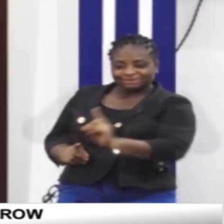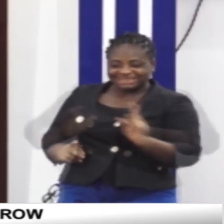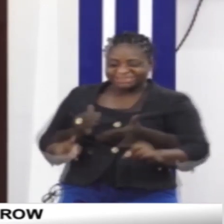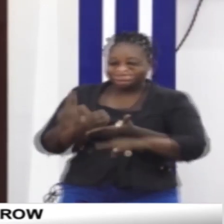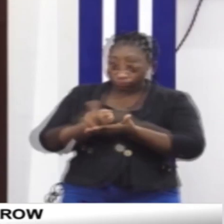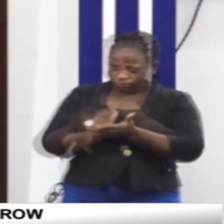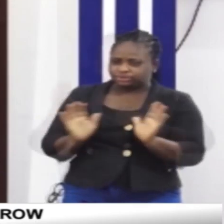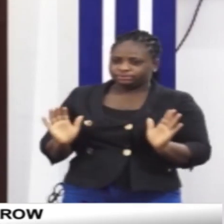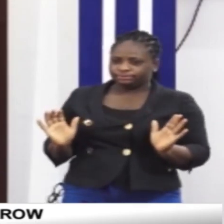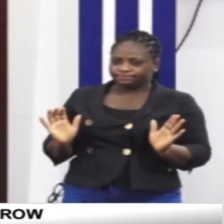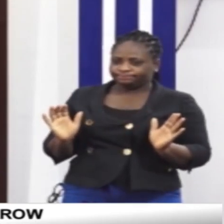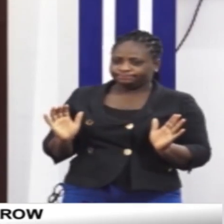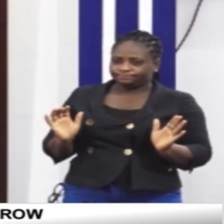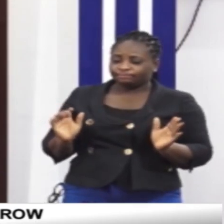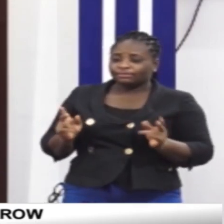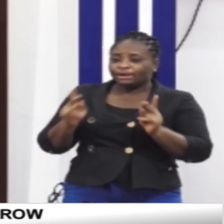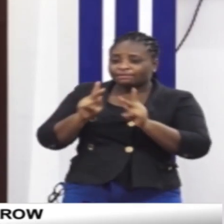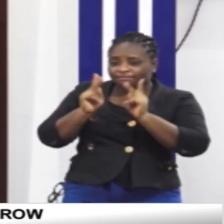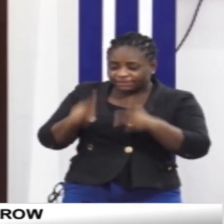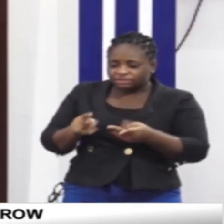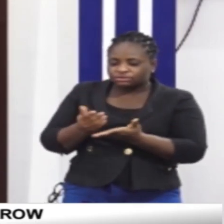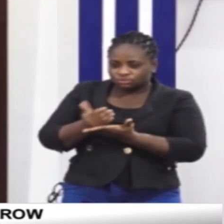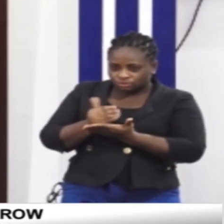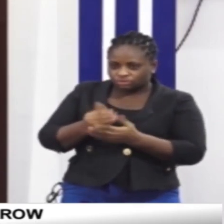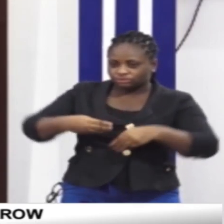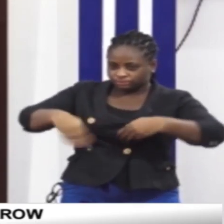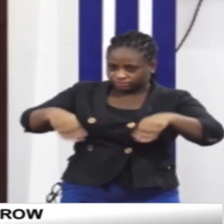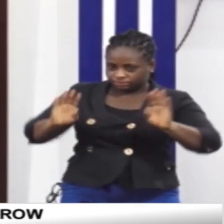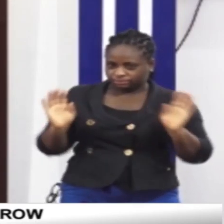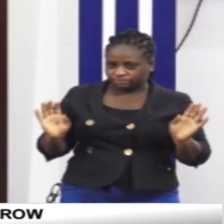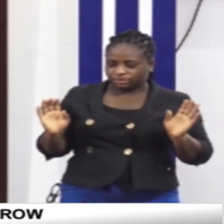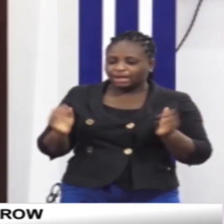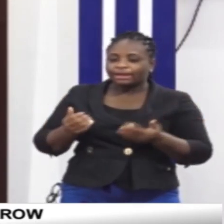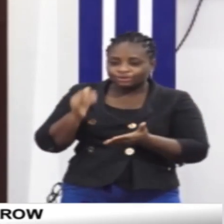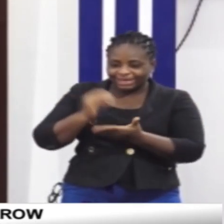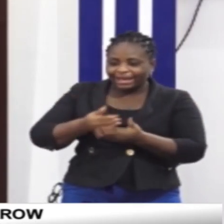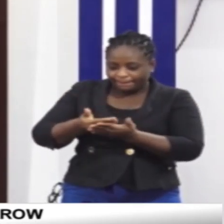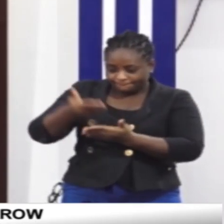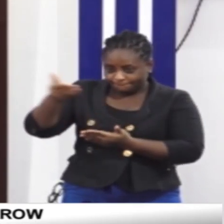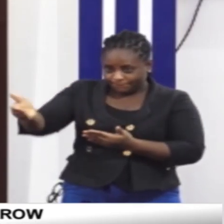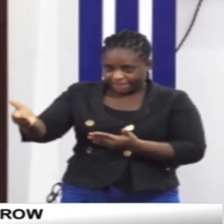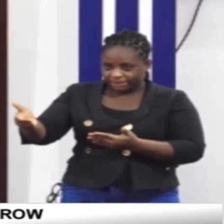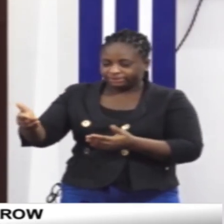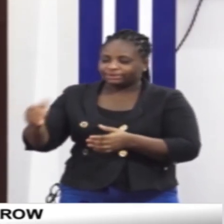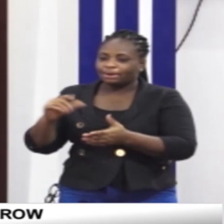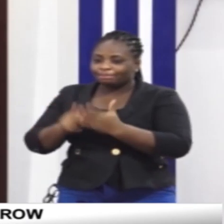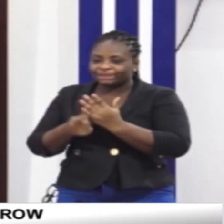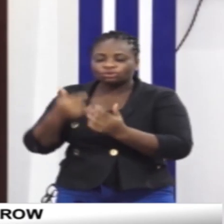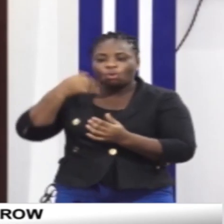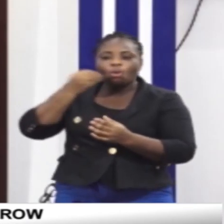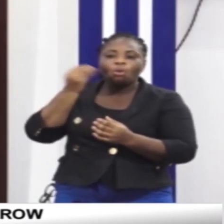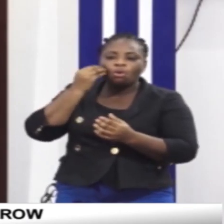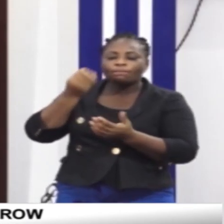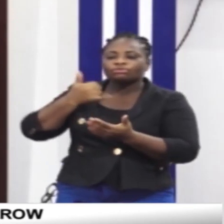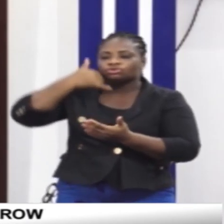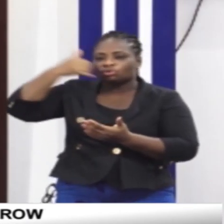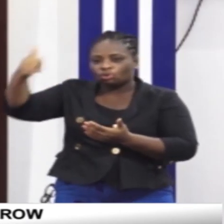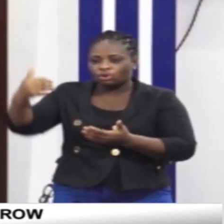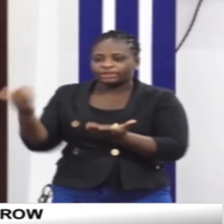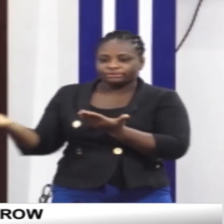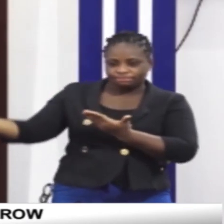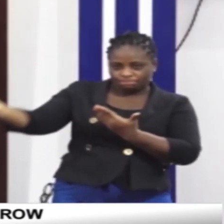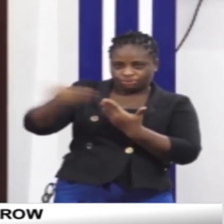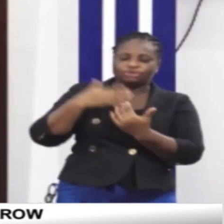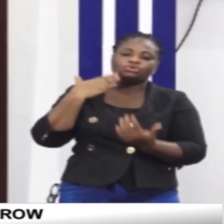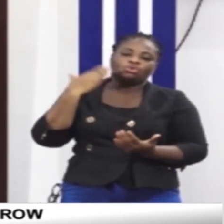eat. Or it is allowed for persons to cook and sell for patrons to take away. As much as possible, social distancing must be observed at any